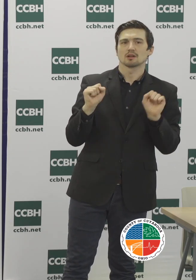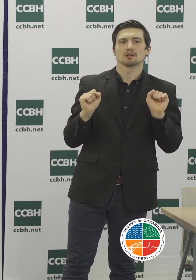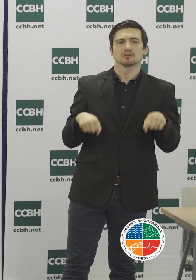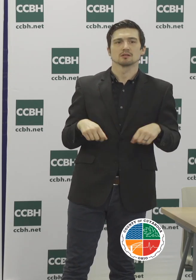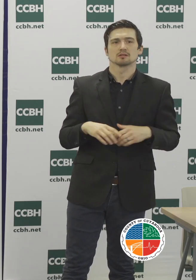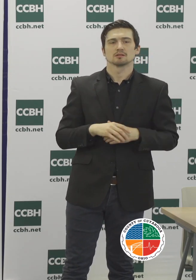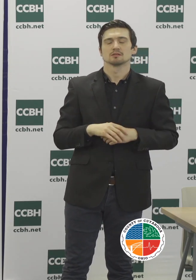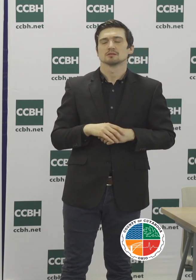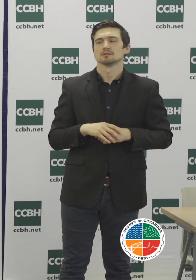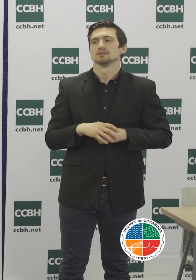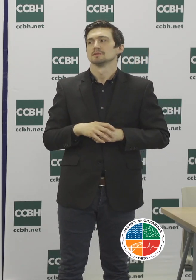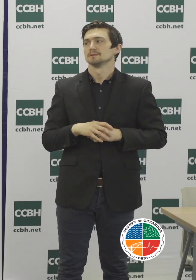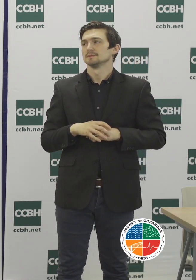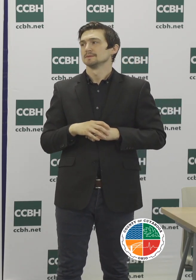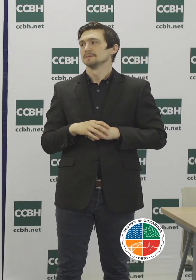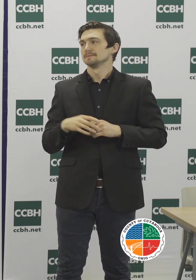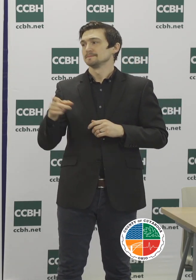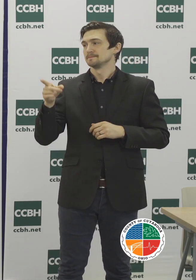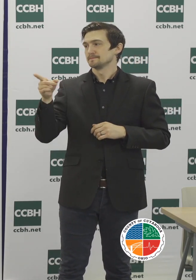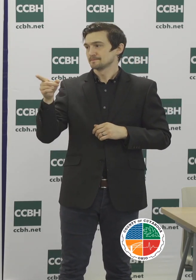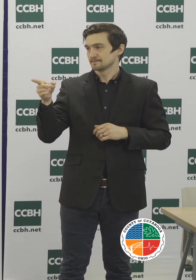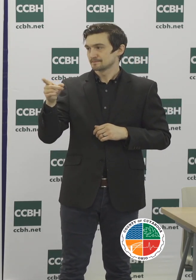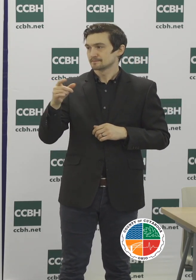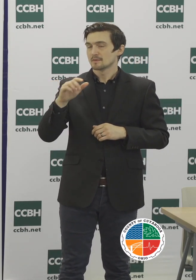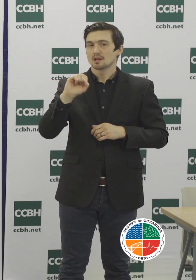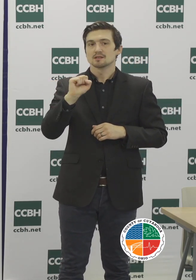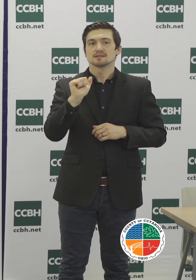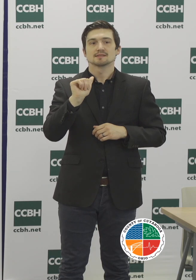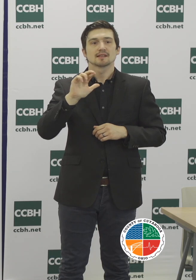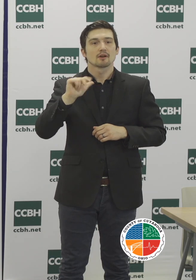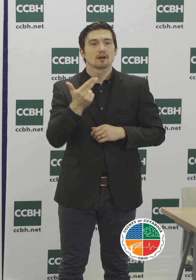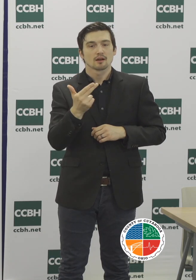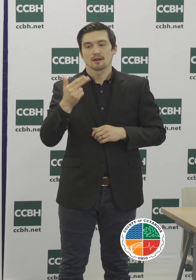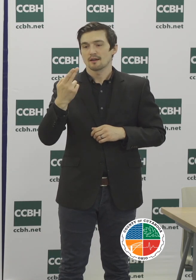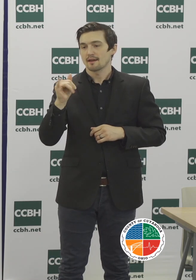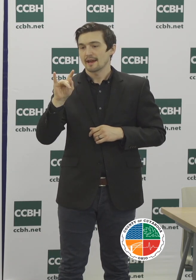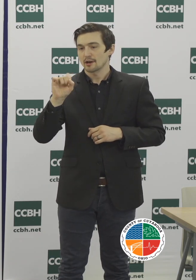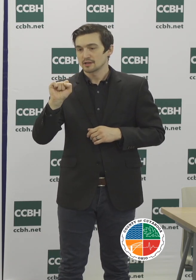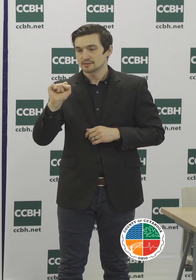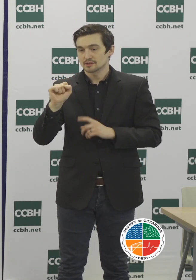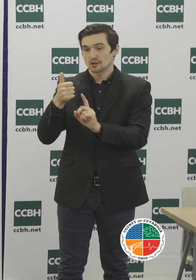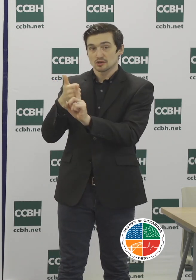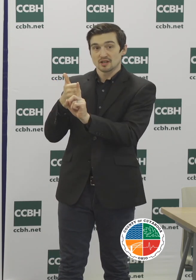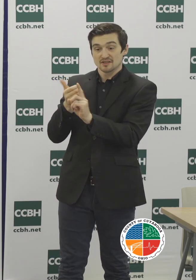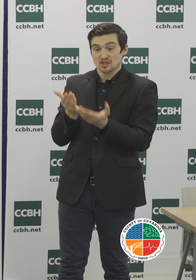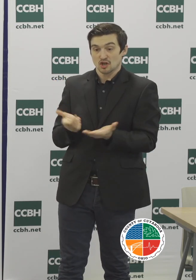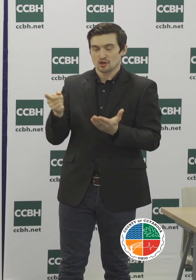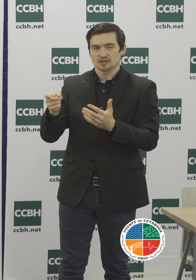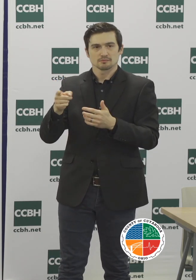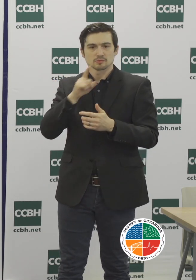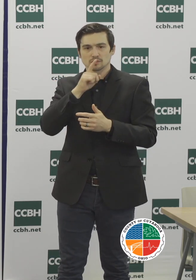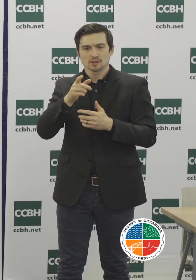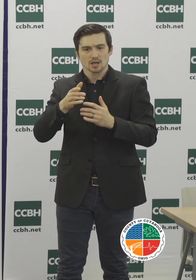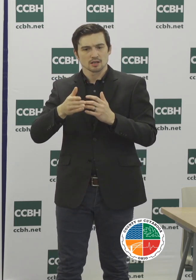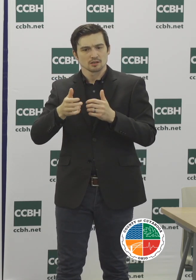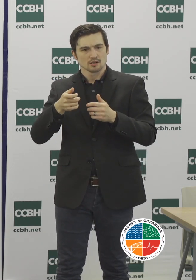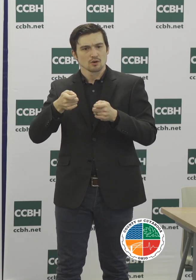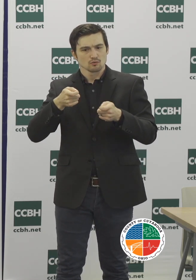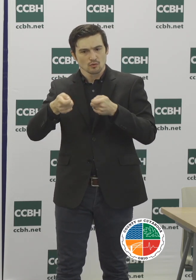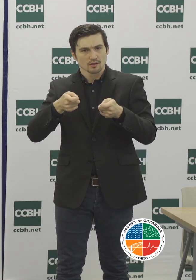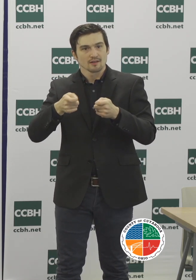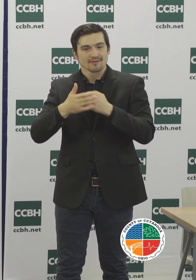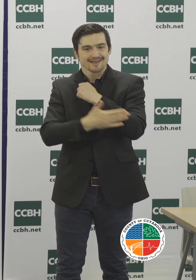Consumer Affairs for the county, Cheryl Harris, is here today, and she's been on top of the scam squad. She created the county scam